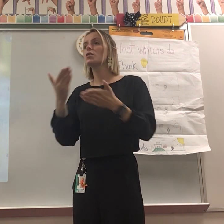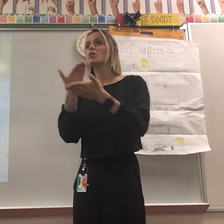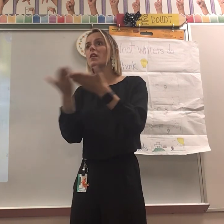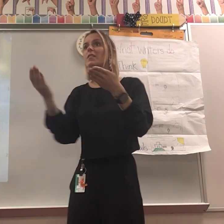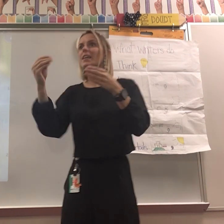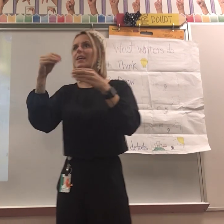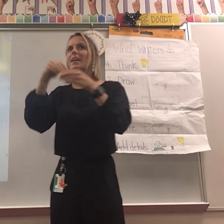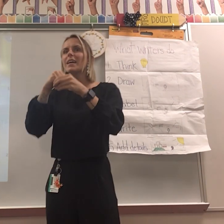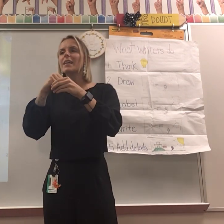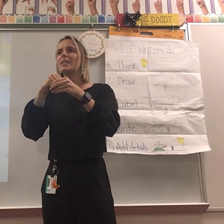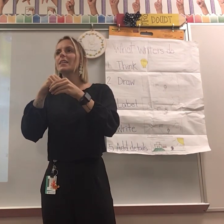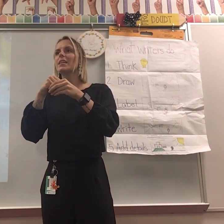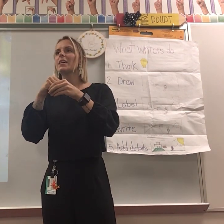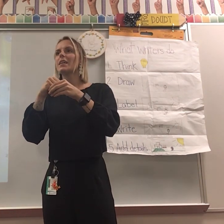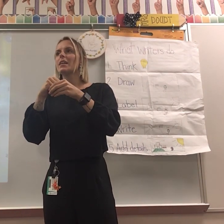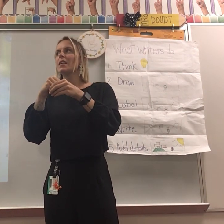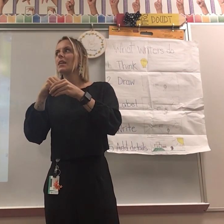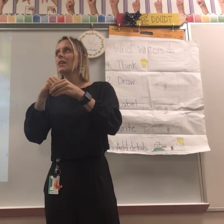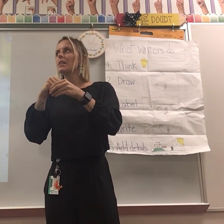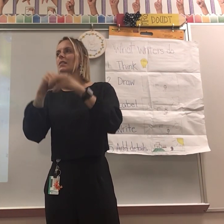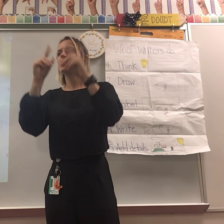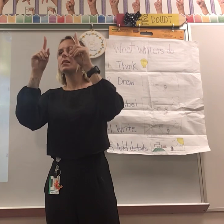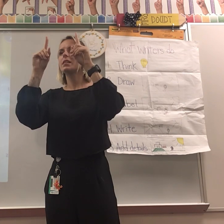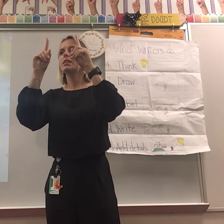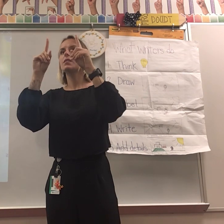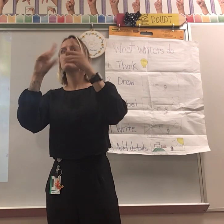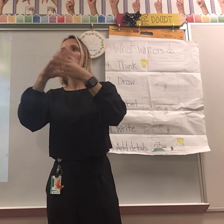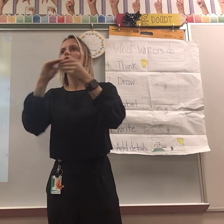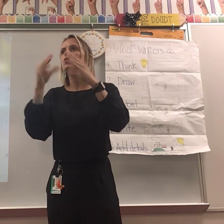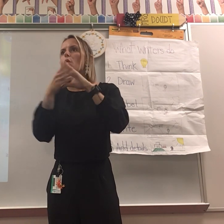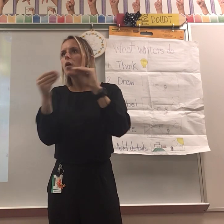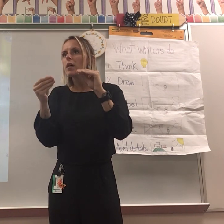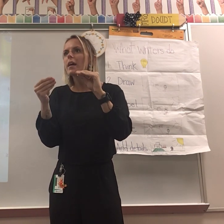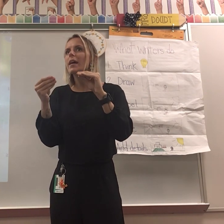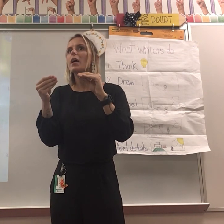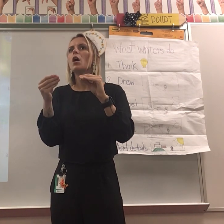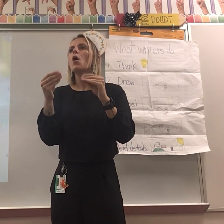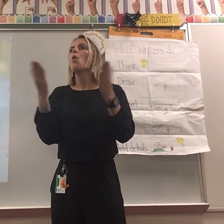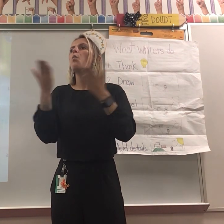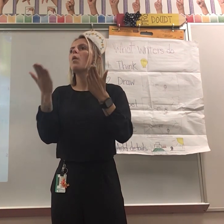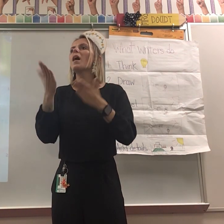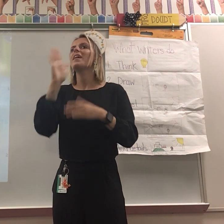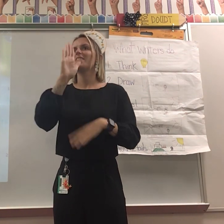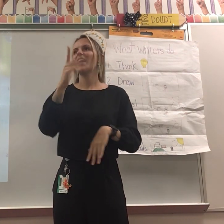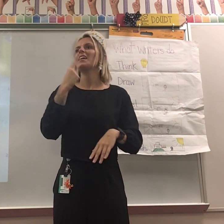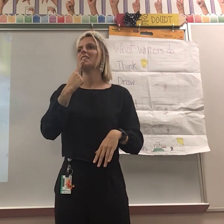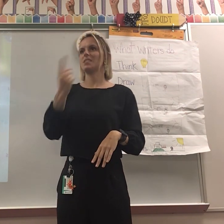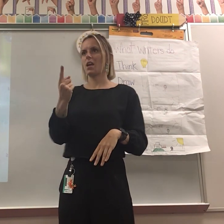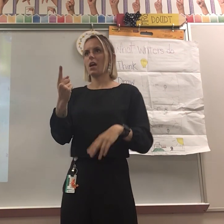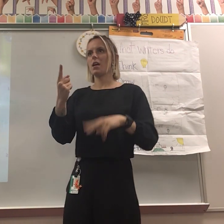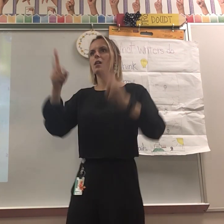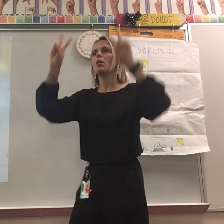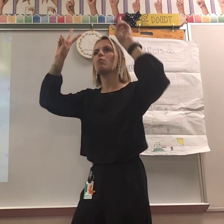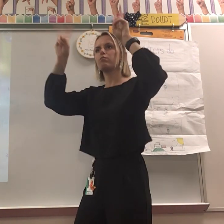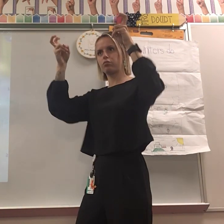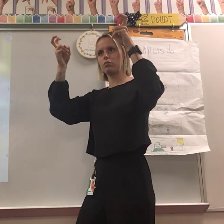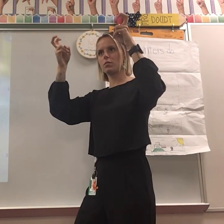the author, so the person who wrote the text, something they said. You can find something the author